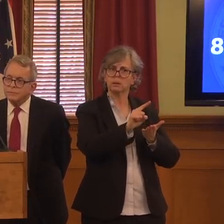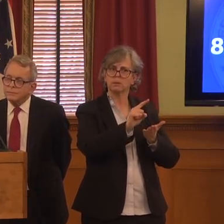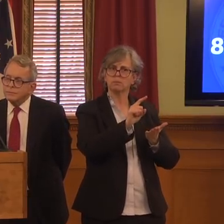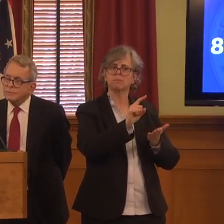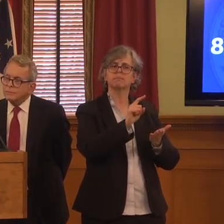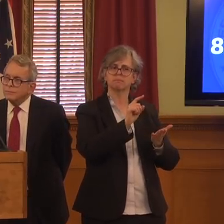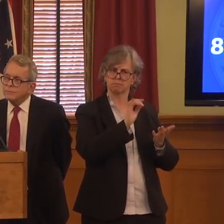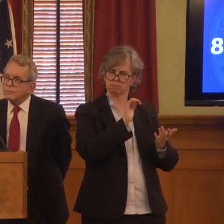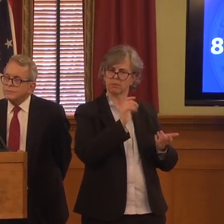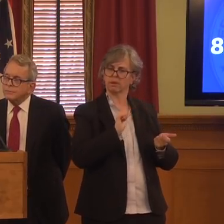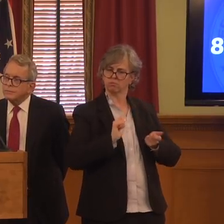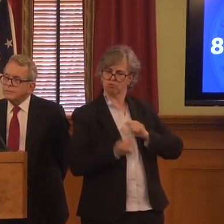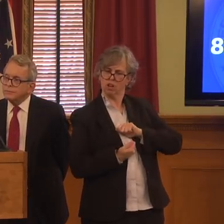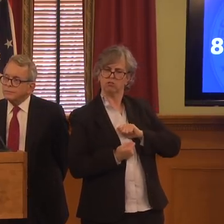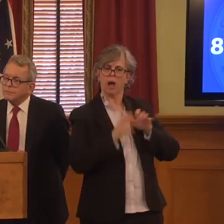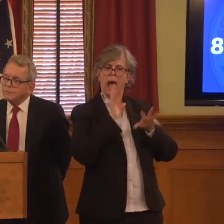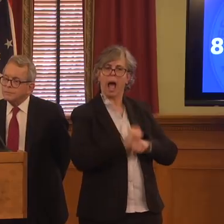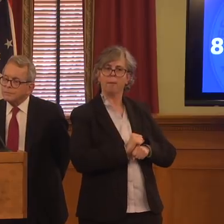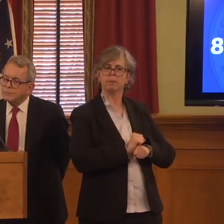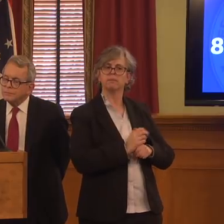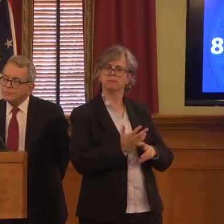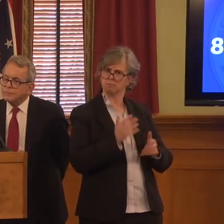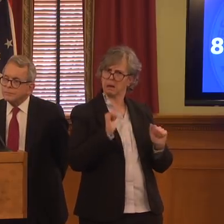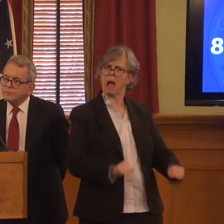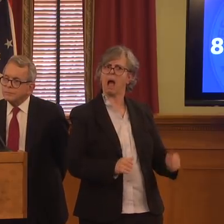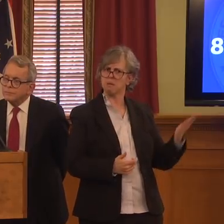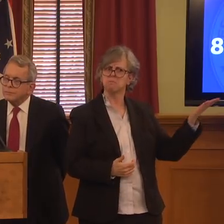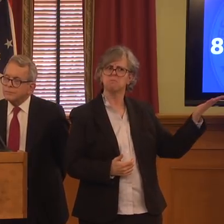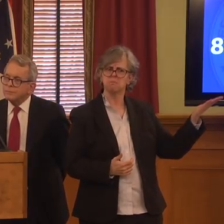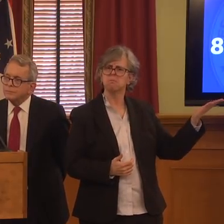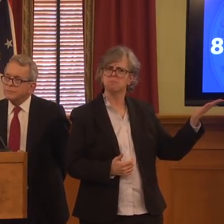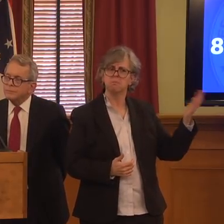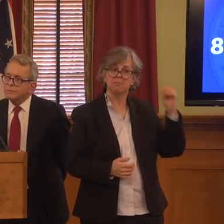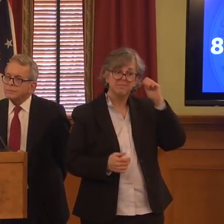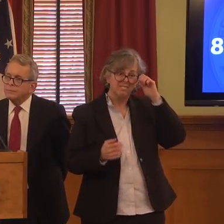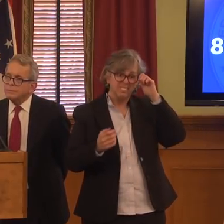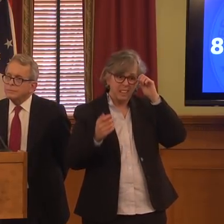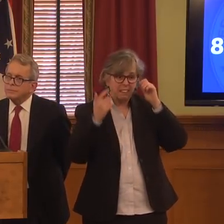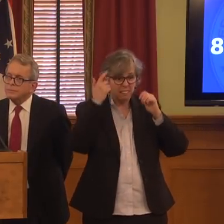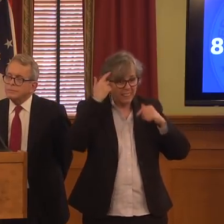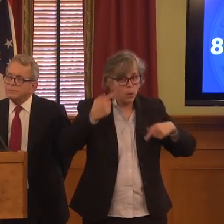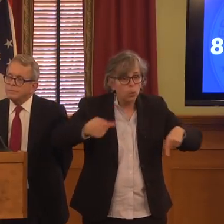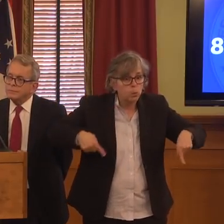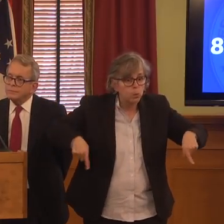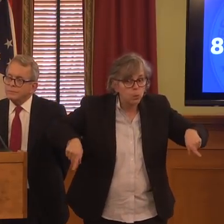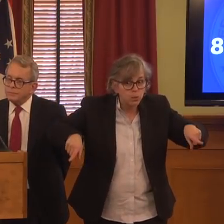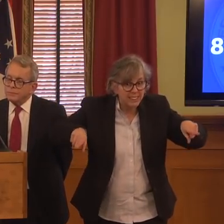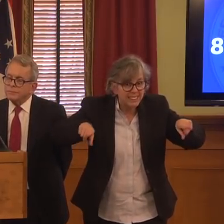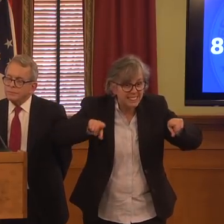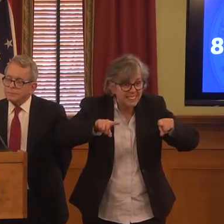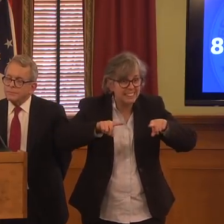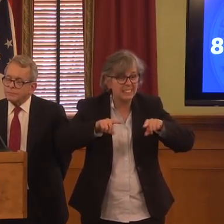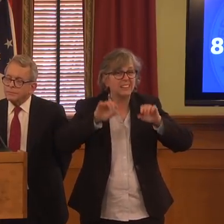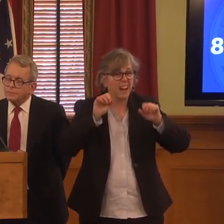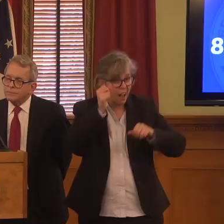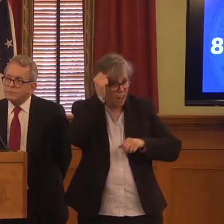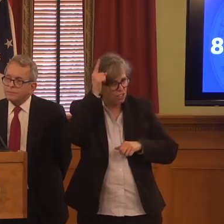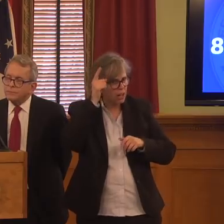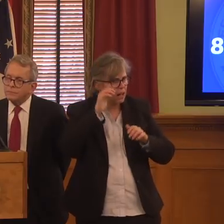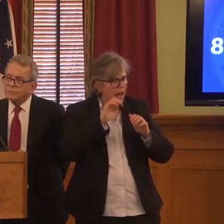guidance we'll give you, because I think we are all, myself included, going to need to understand how to live in something we've never